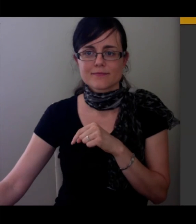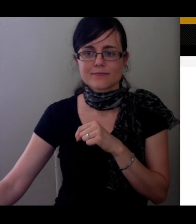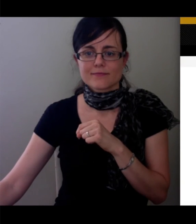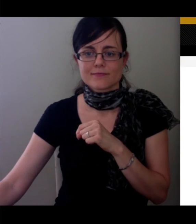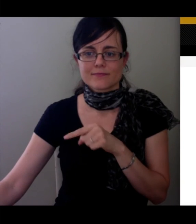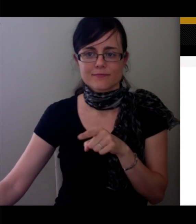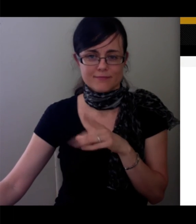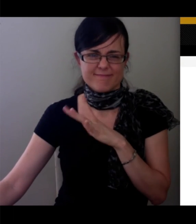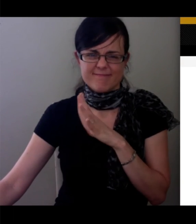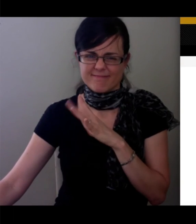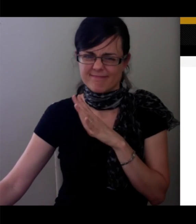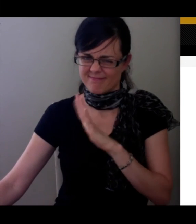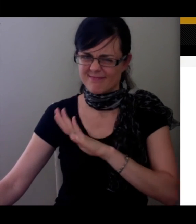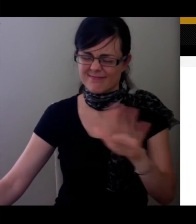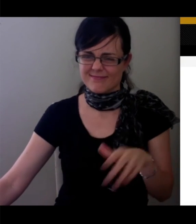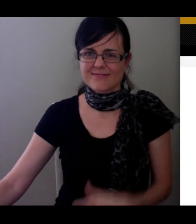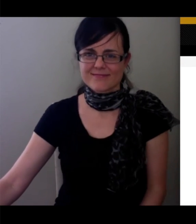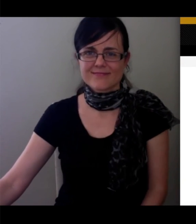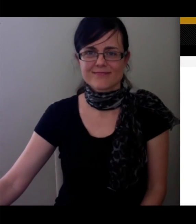that.